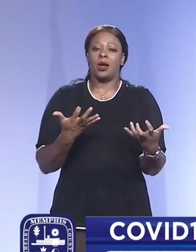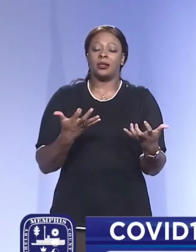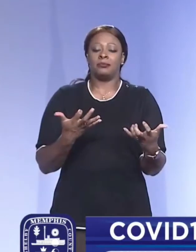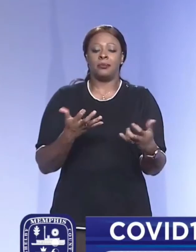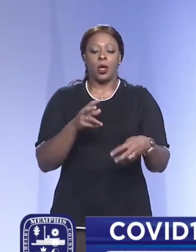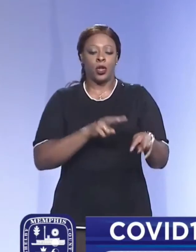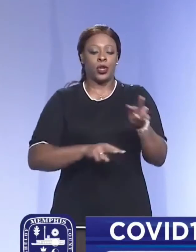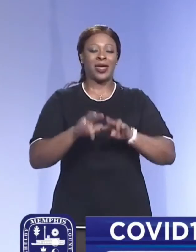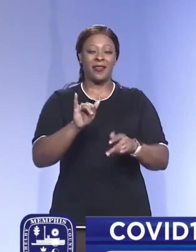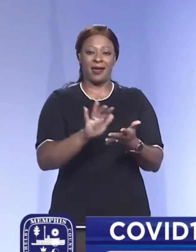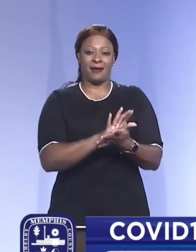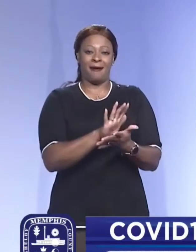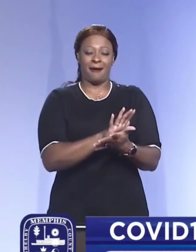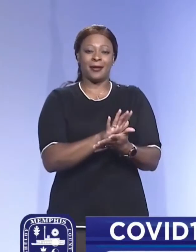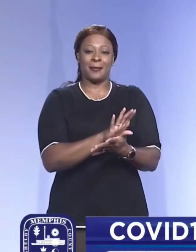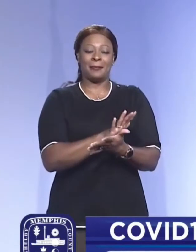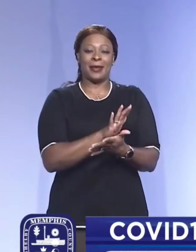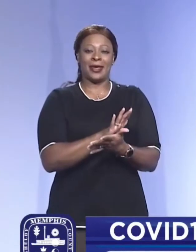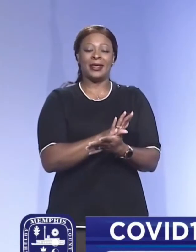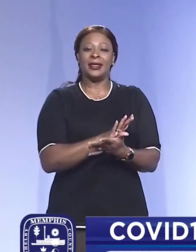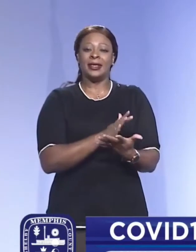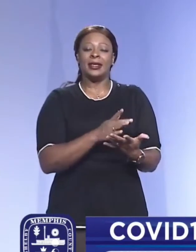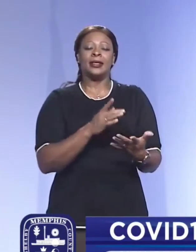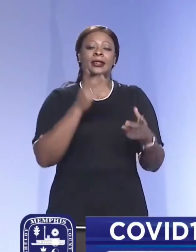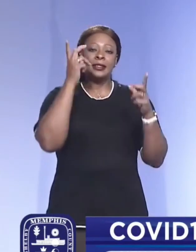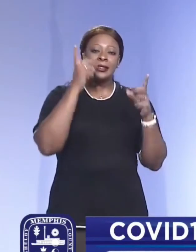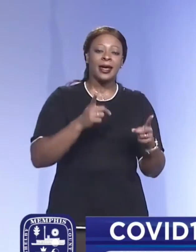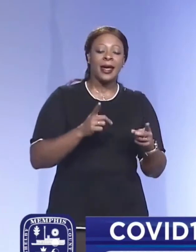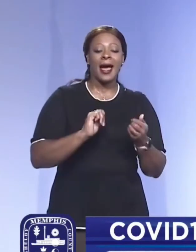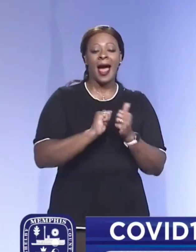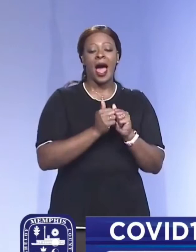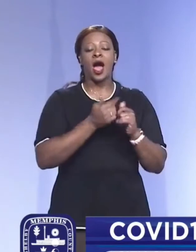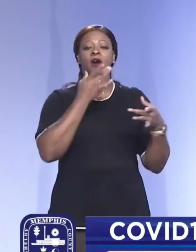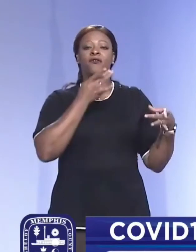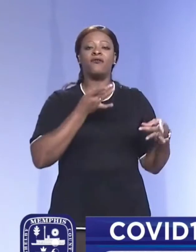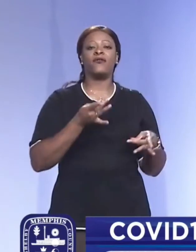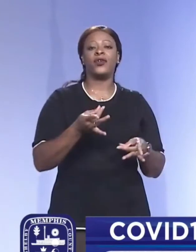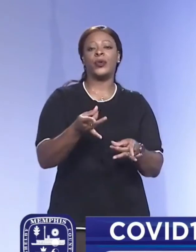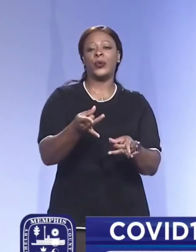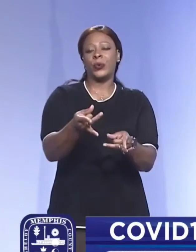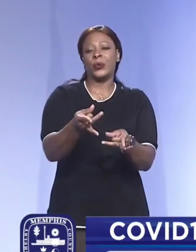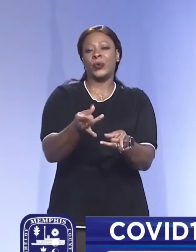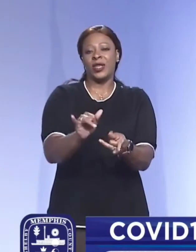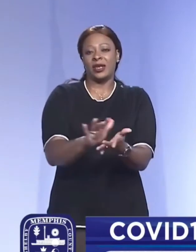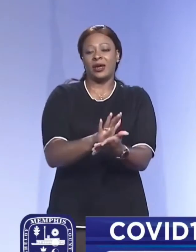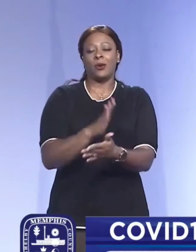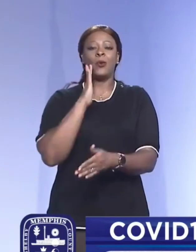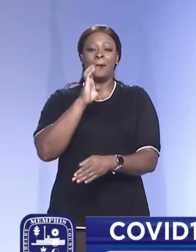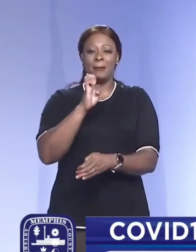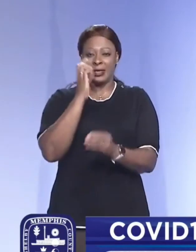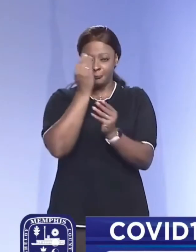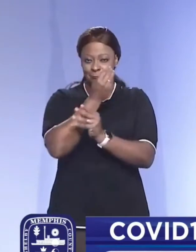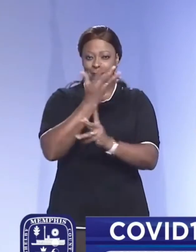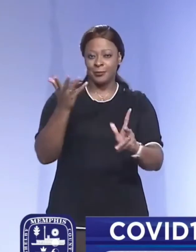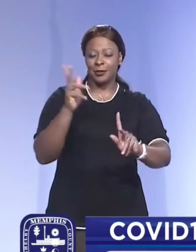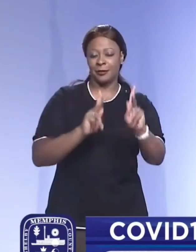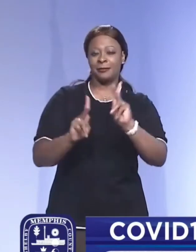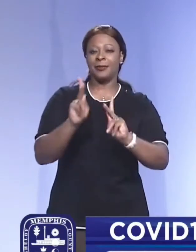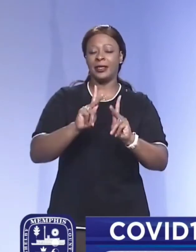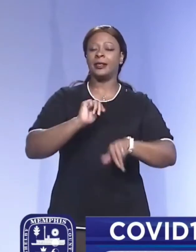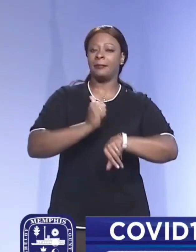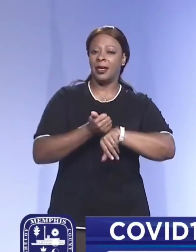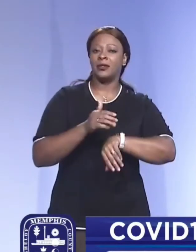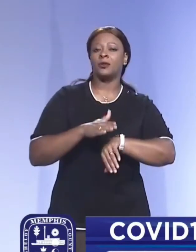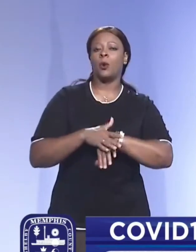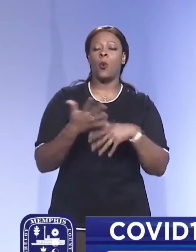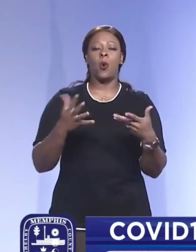looking over that and deciding how fluid can this document be based on